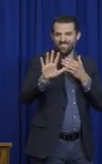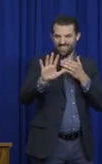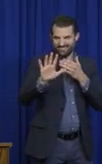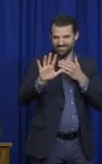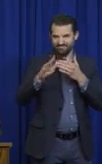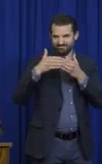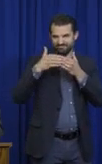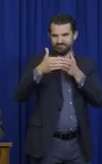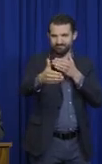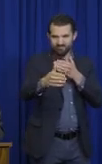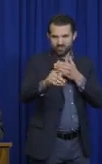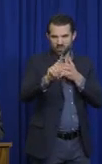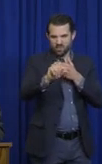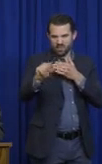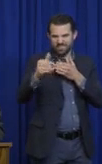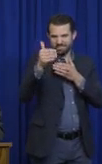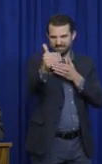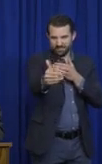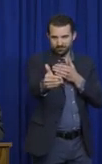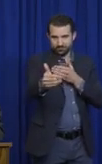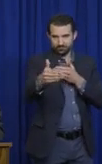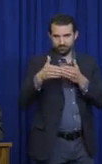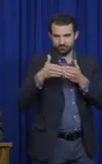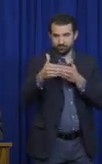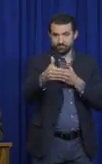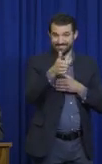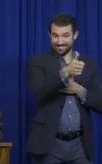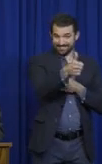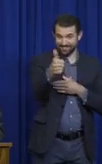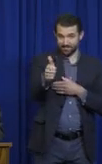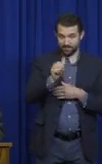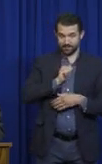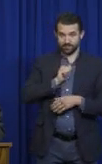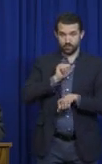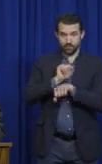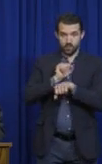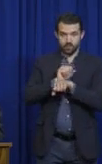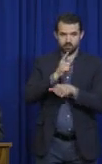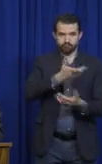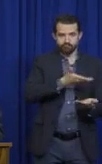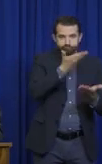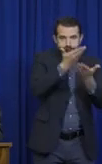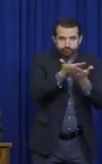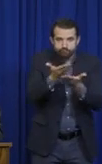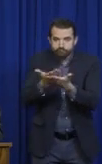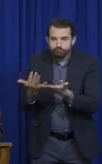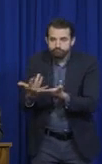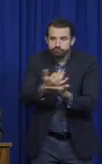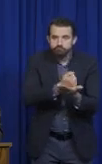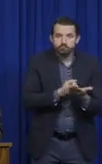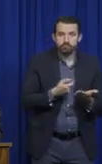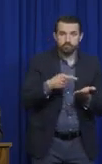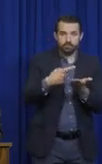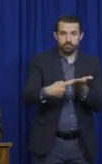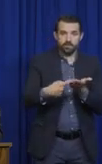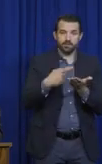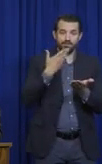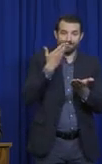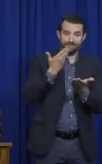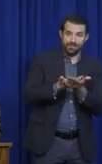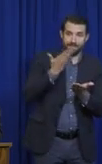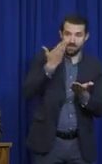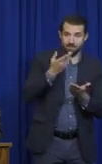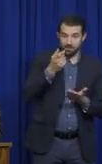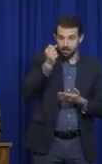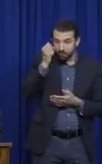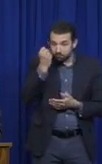the self-employed, once we verify your documented earnings, which will take place later in May, pandemic unemployment